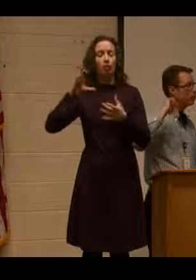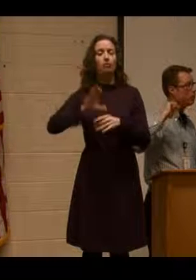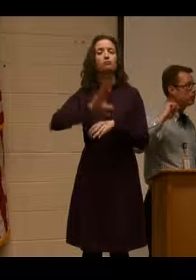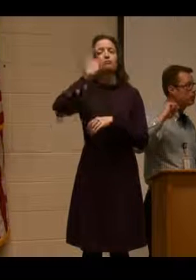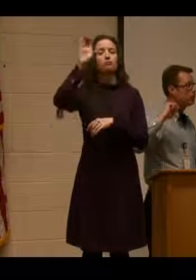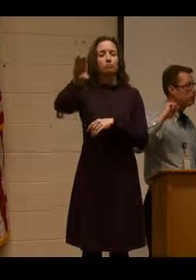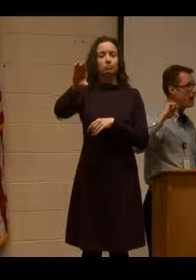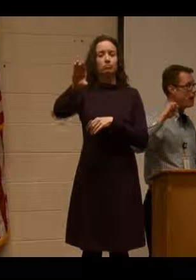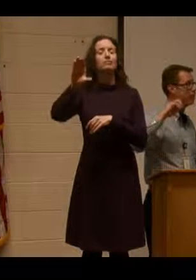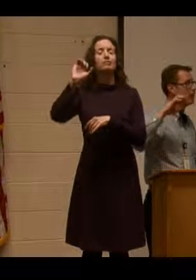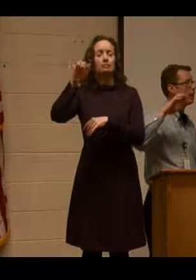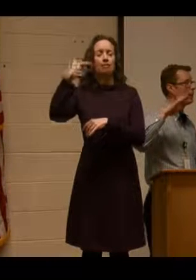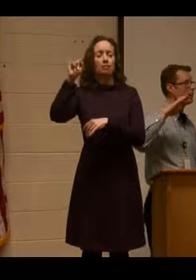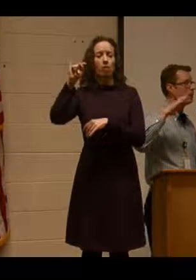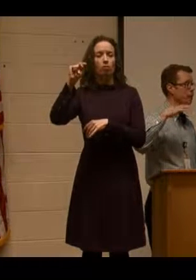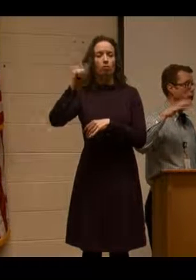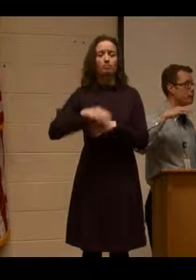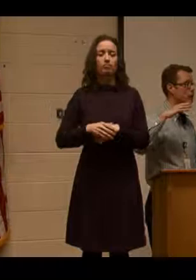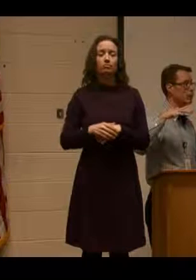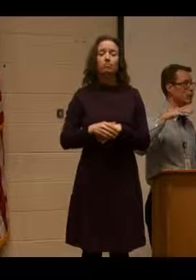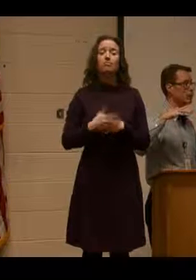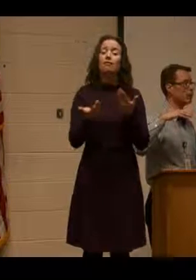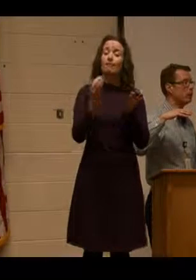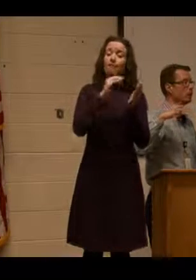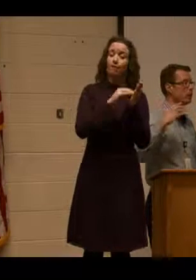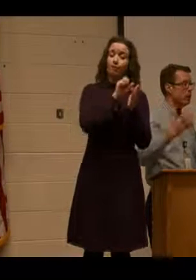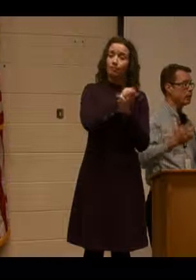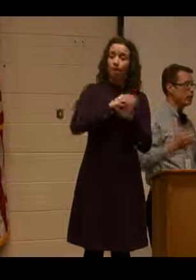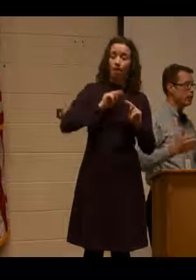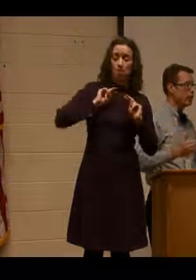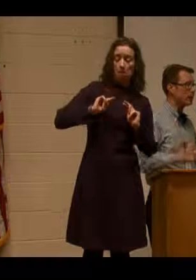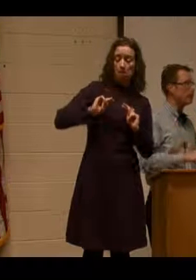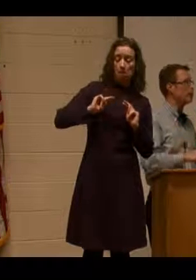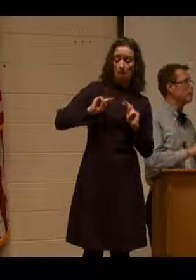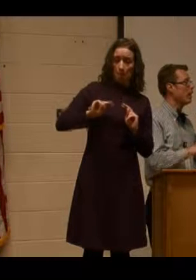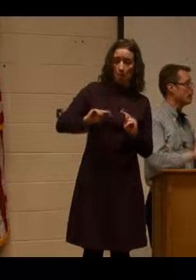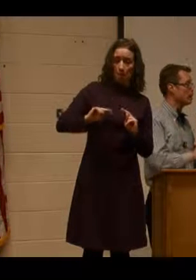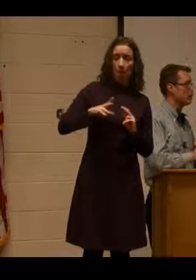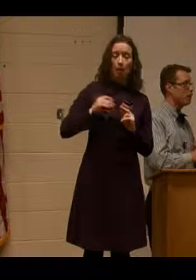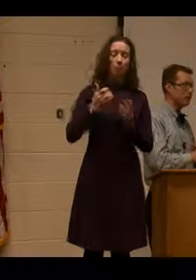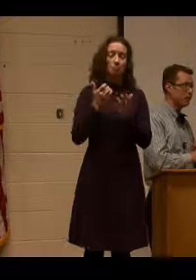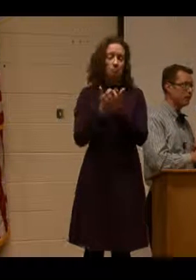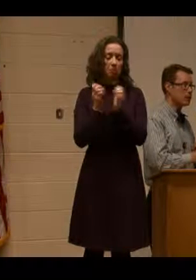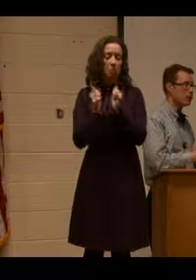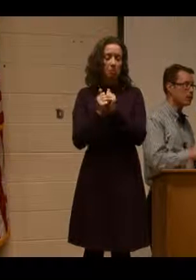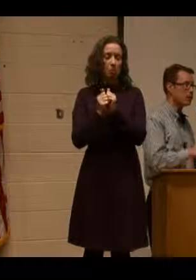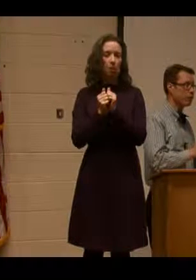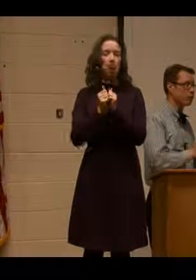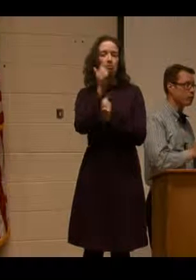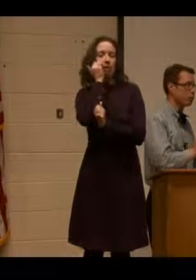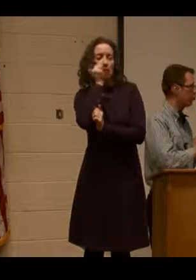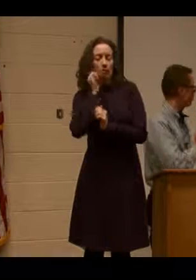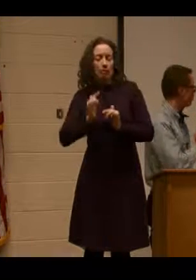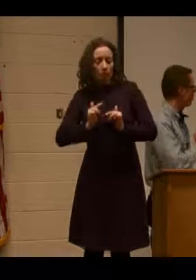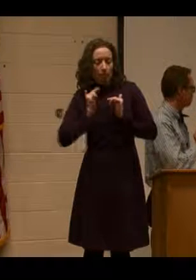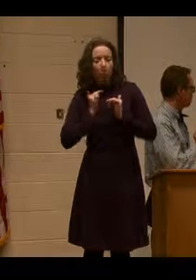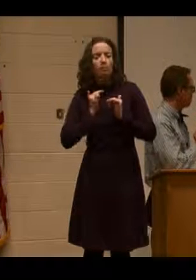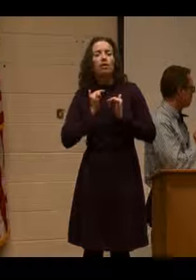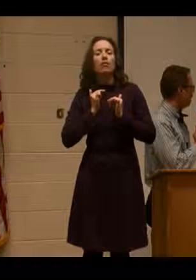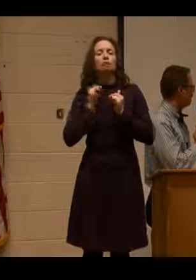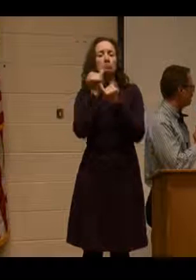and it helps in the daily living and independent living skills of our students. But